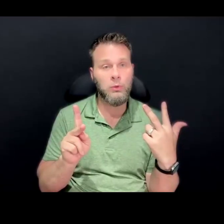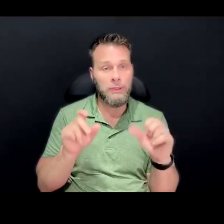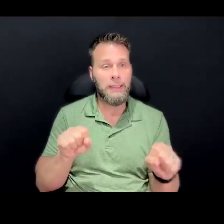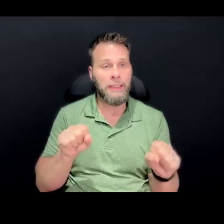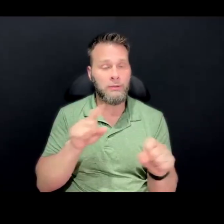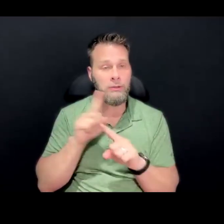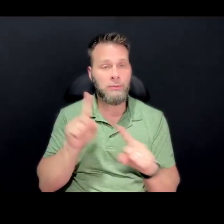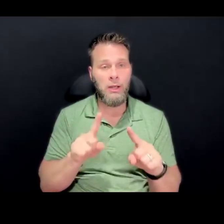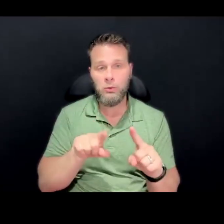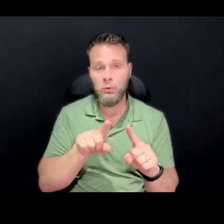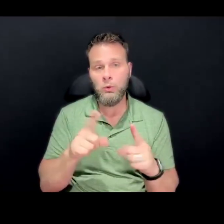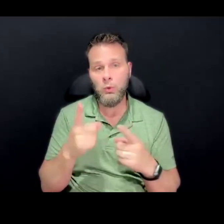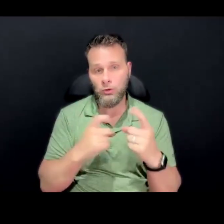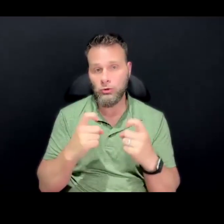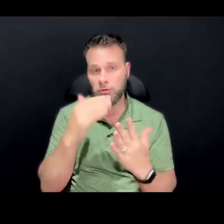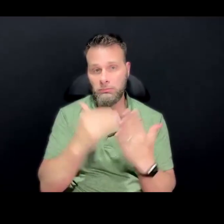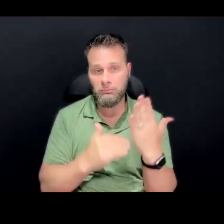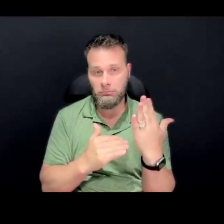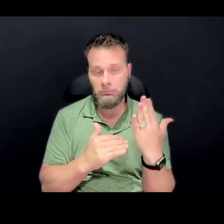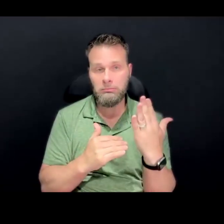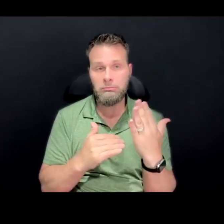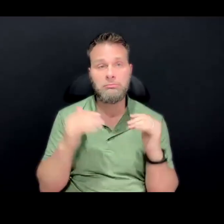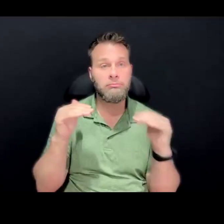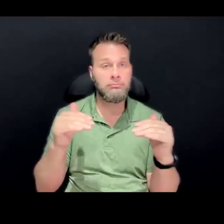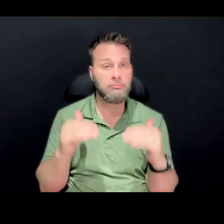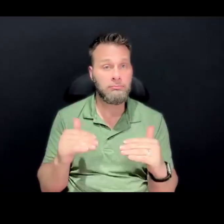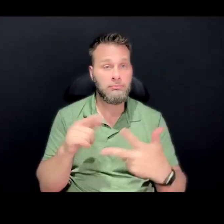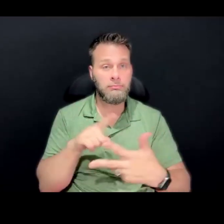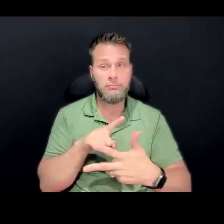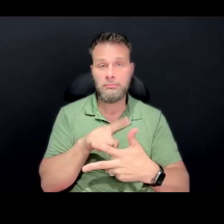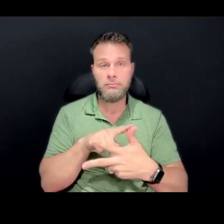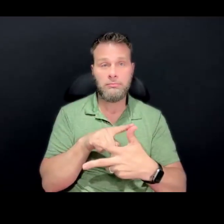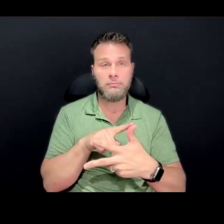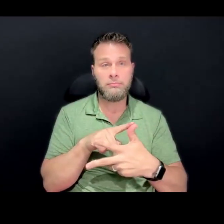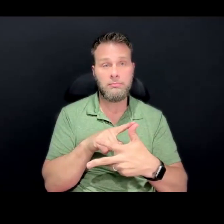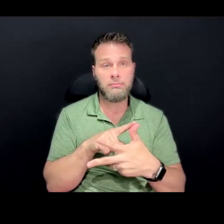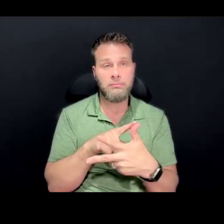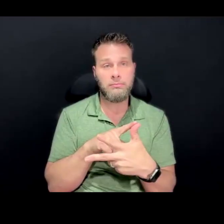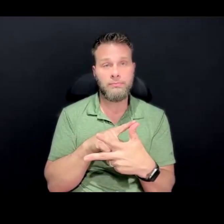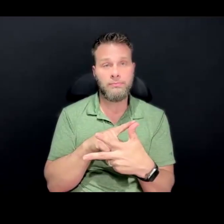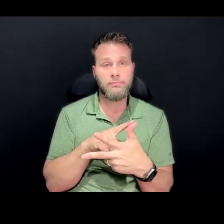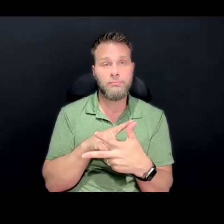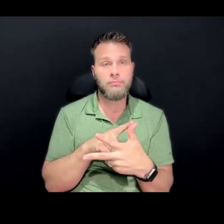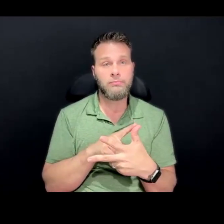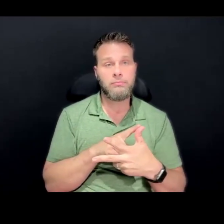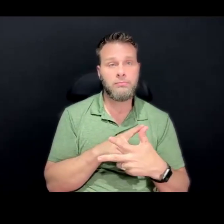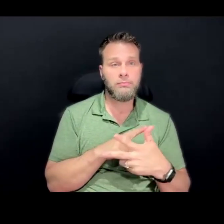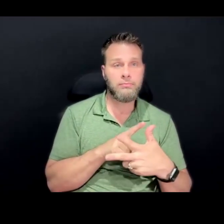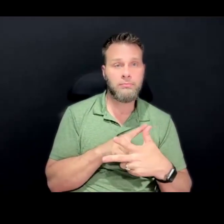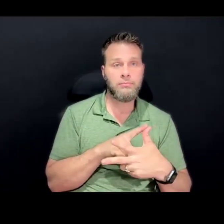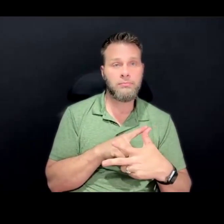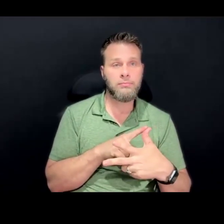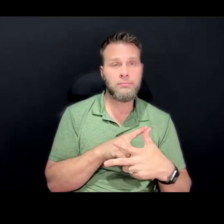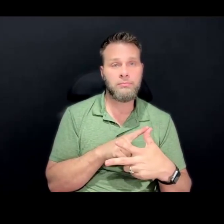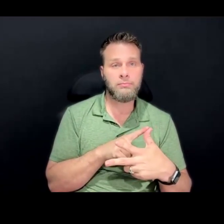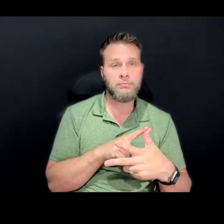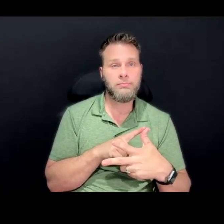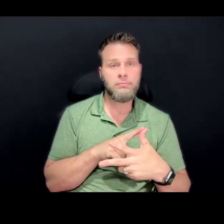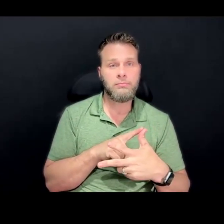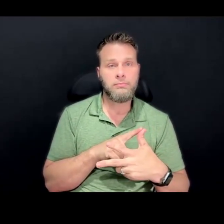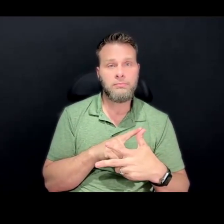the next 3 I see are Ben, I see Rosita Dubrius, and then I see